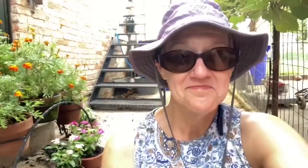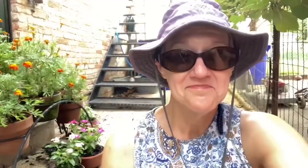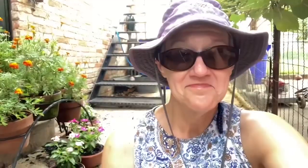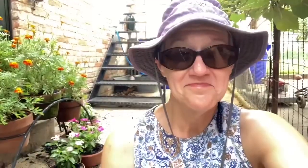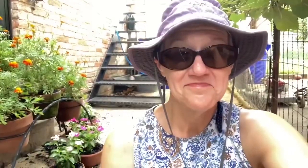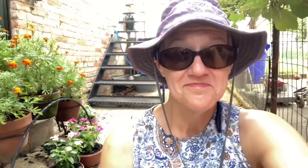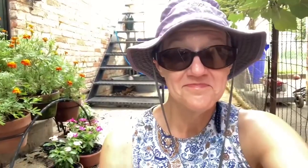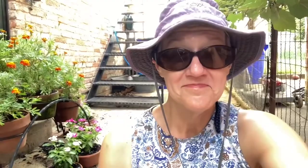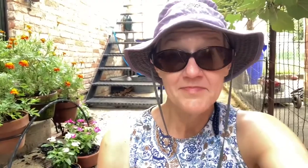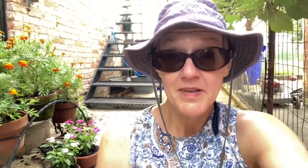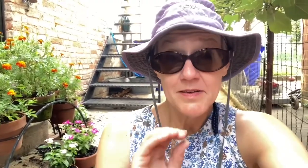later.